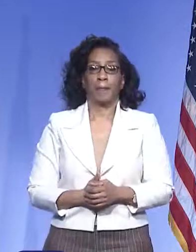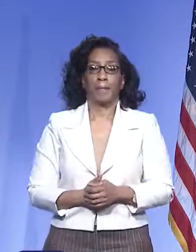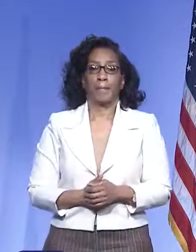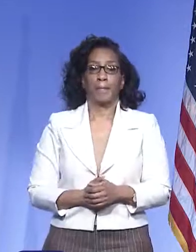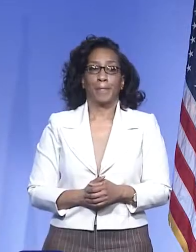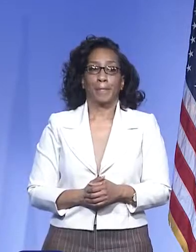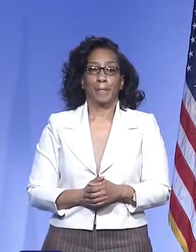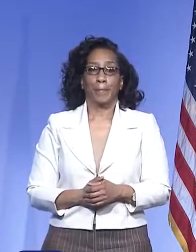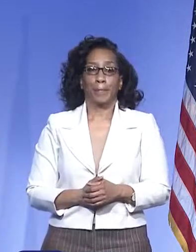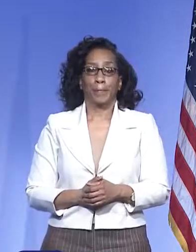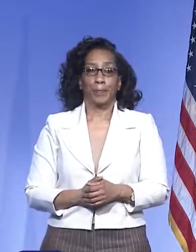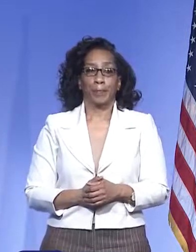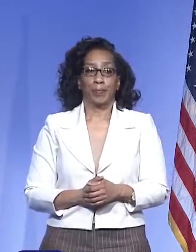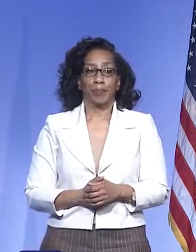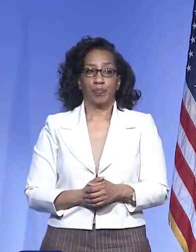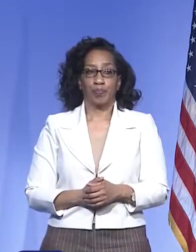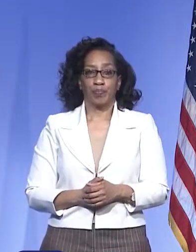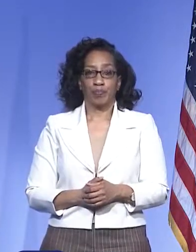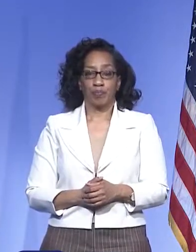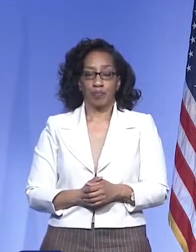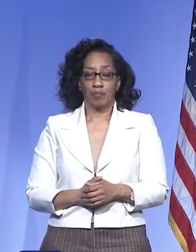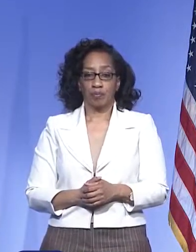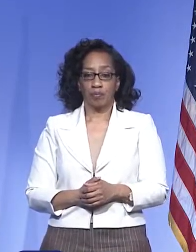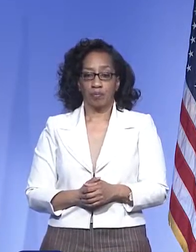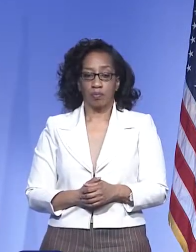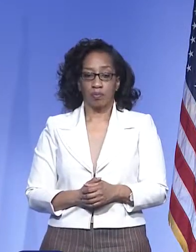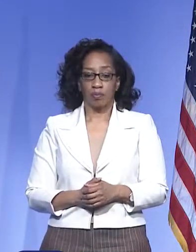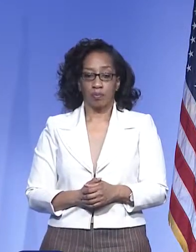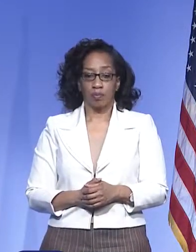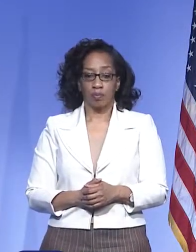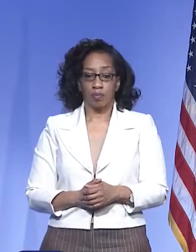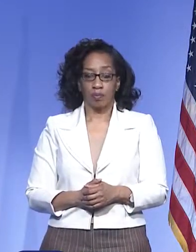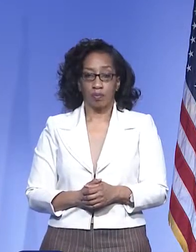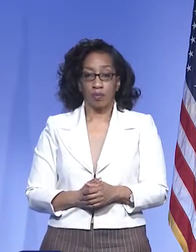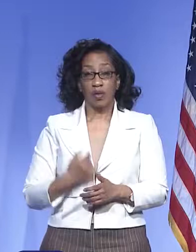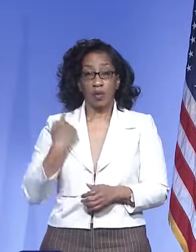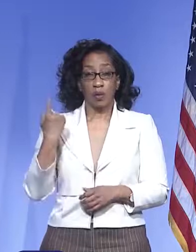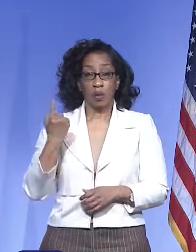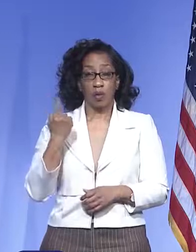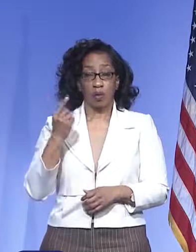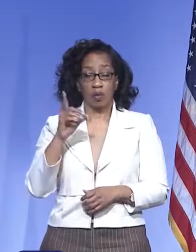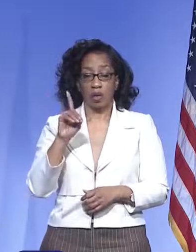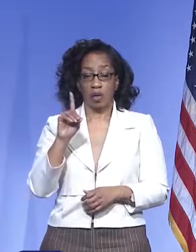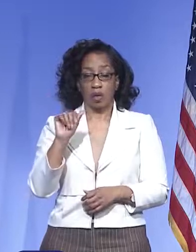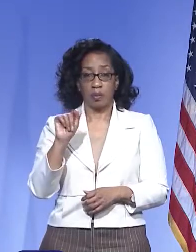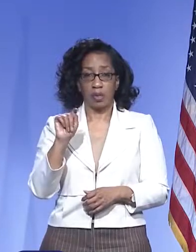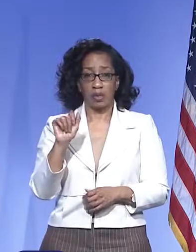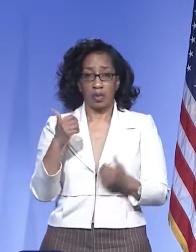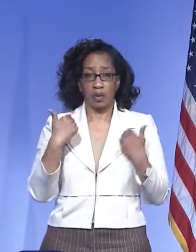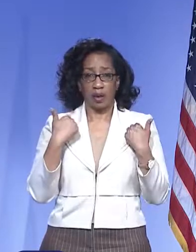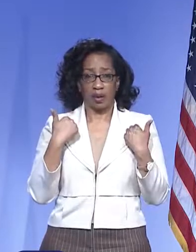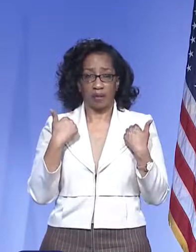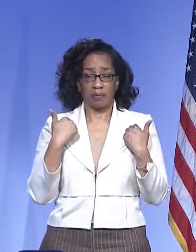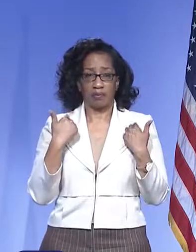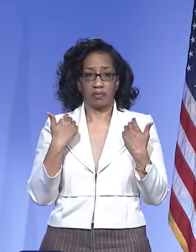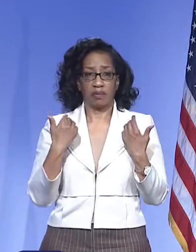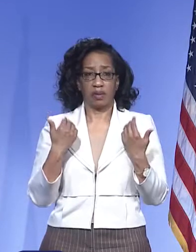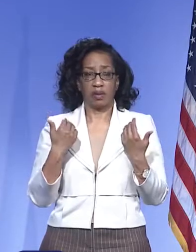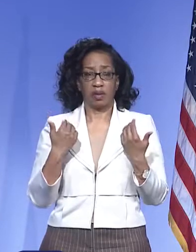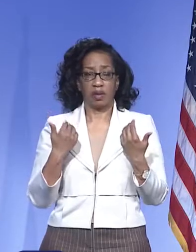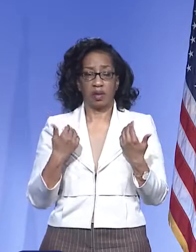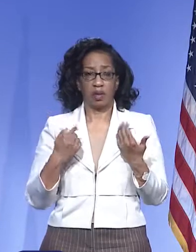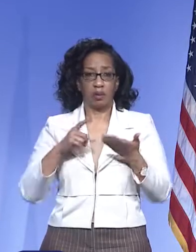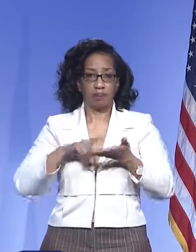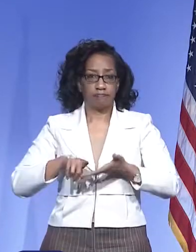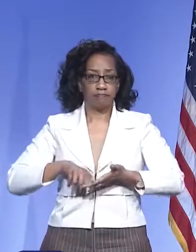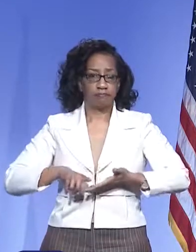Apart from the workforce data, the only data that we really have about the workforce really dealt with an analysis of